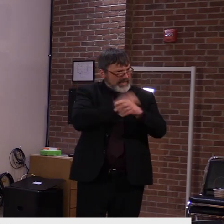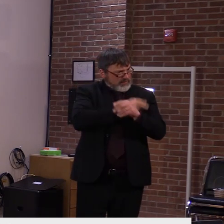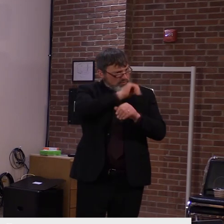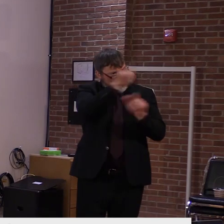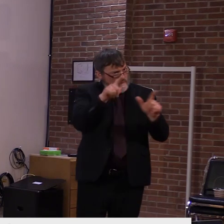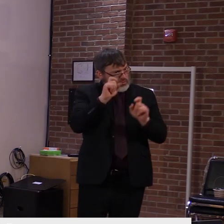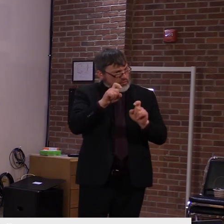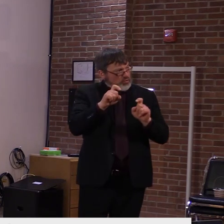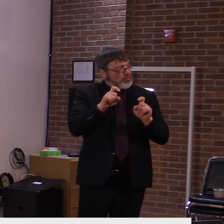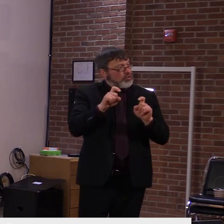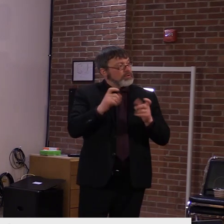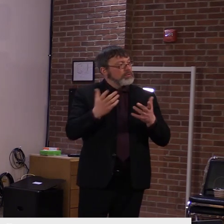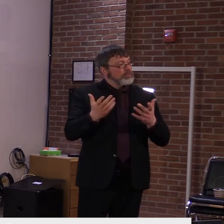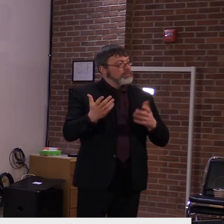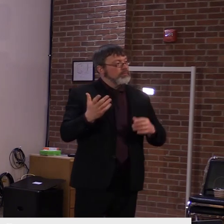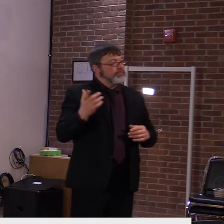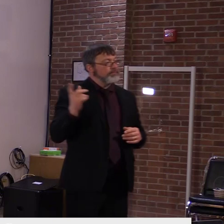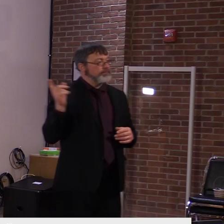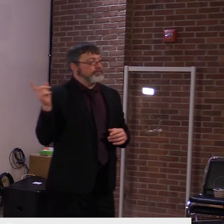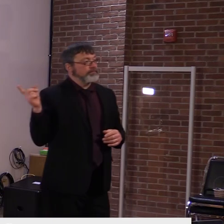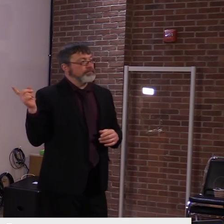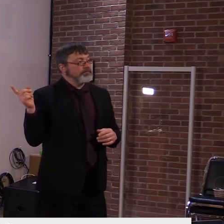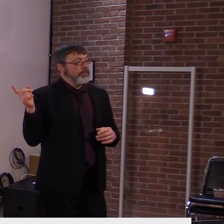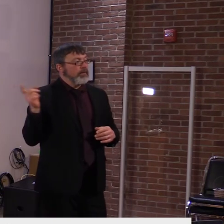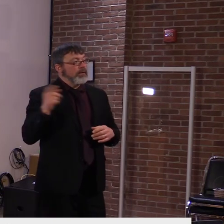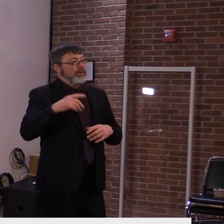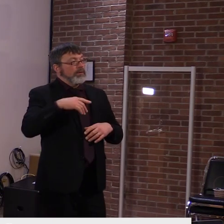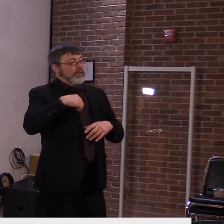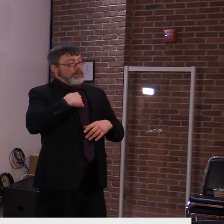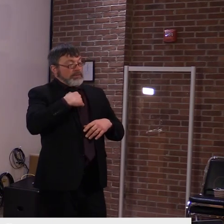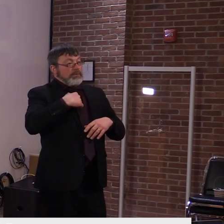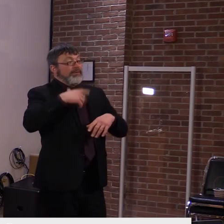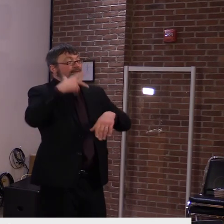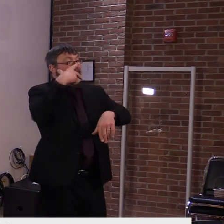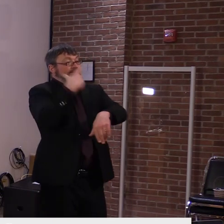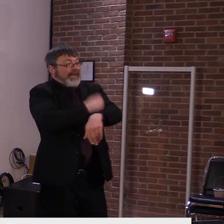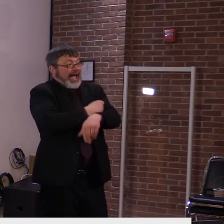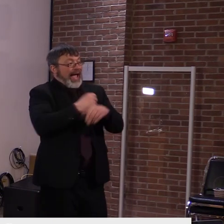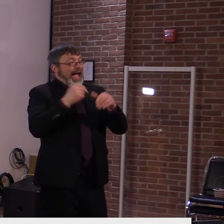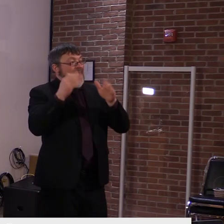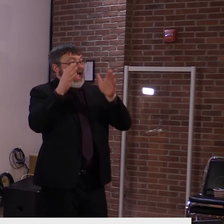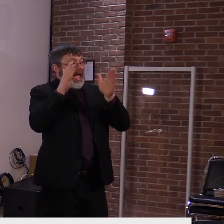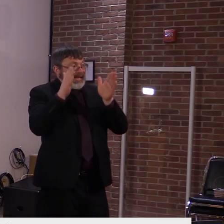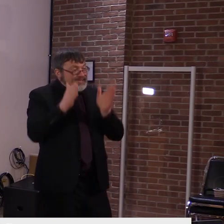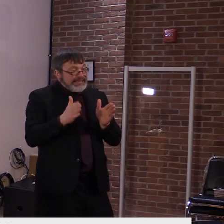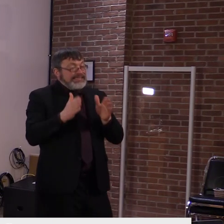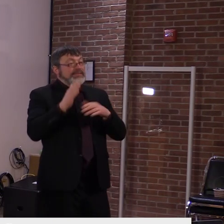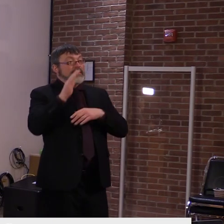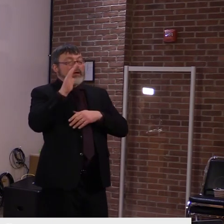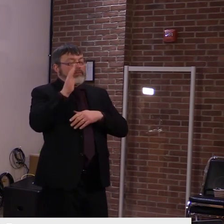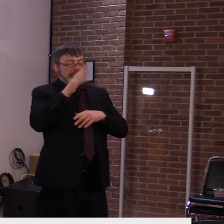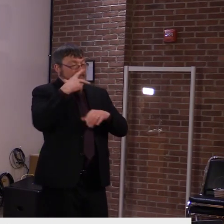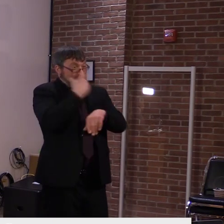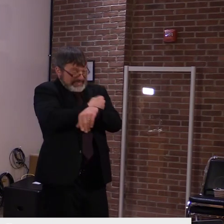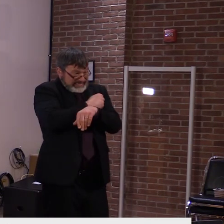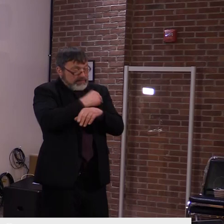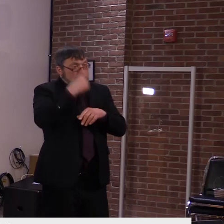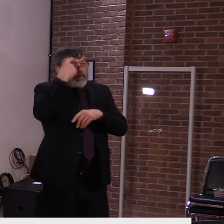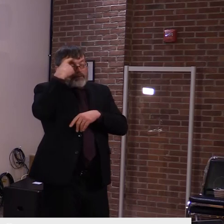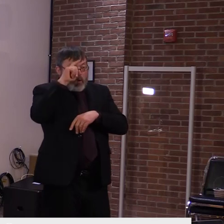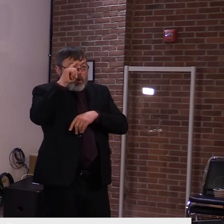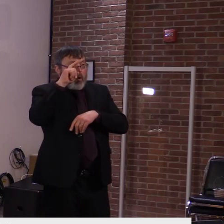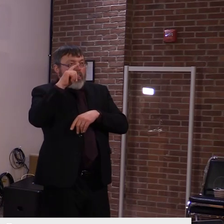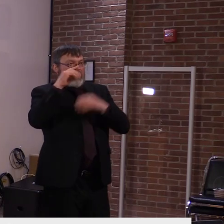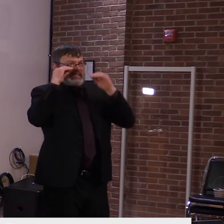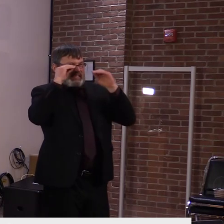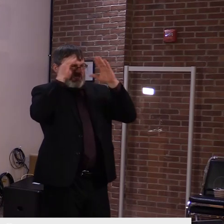that are child-facing in this instance. In terms of the particulars, it would not